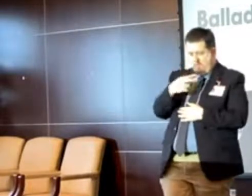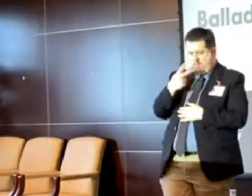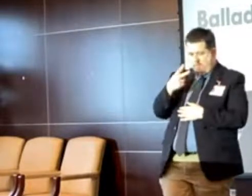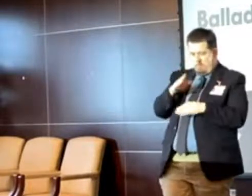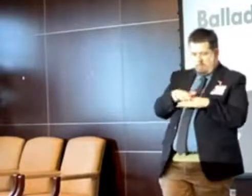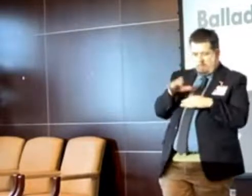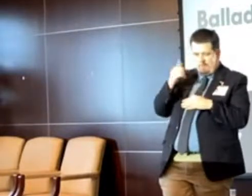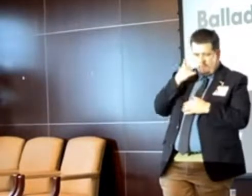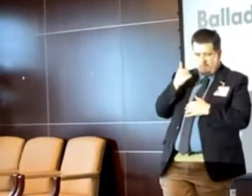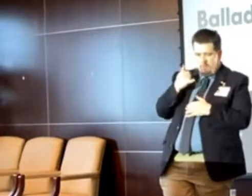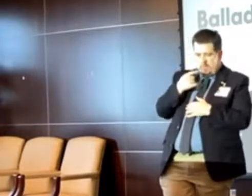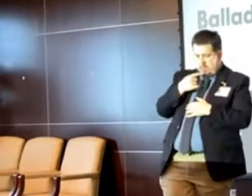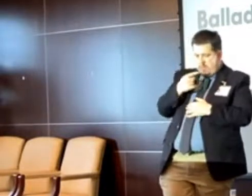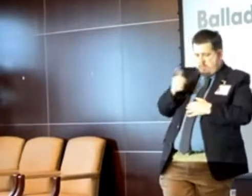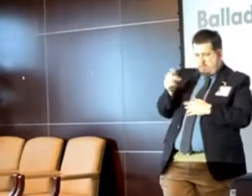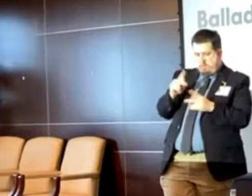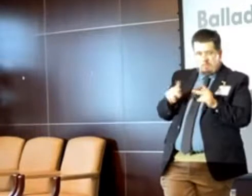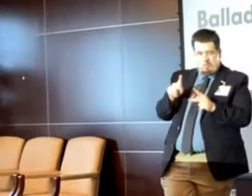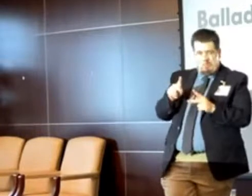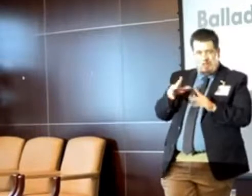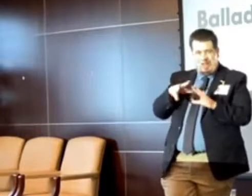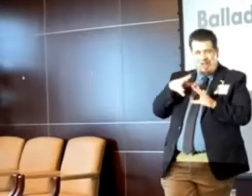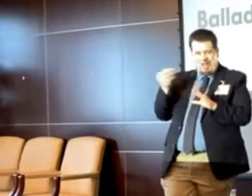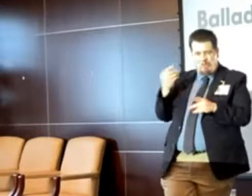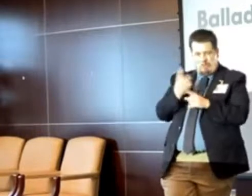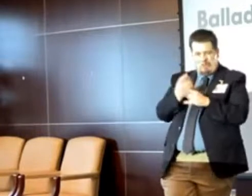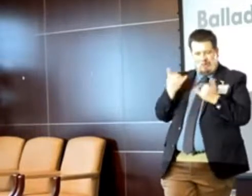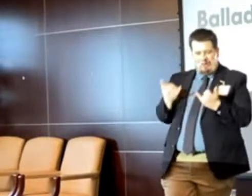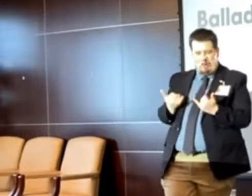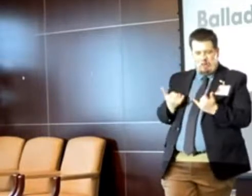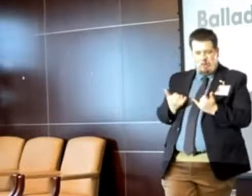So you mentioned all the people that are out right now,